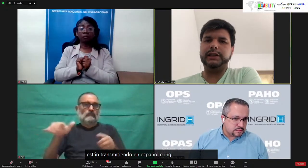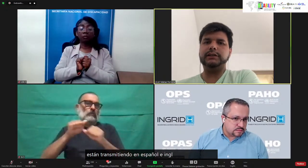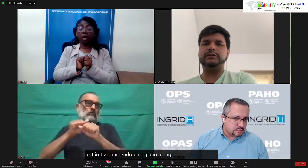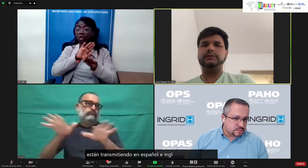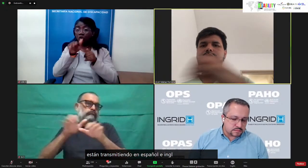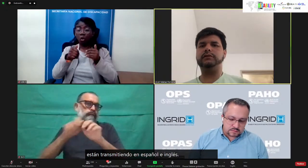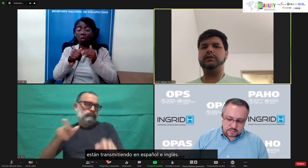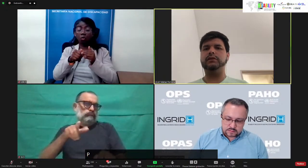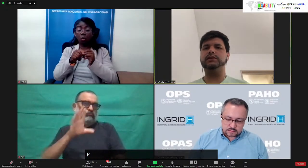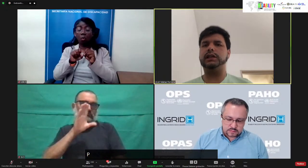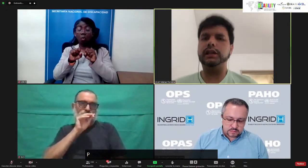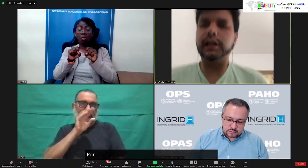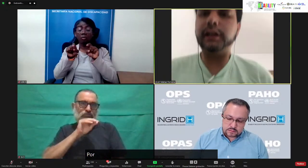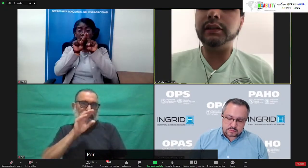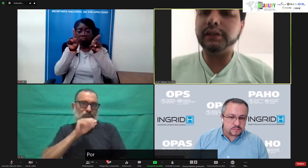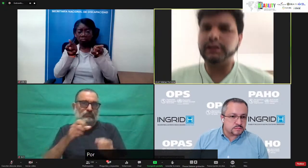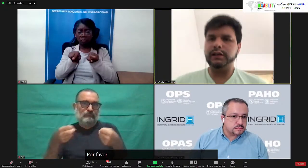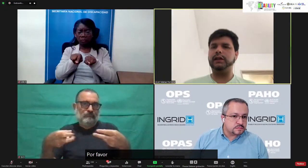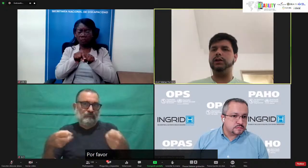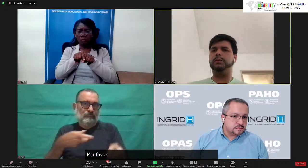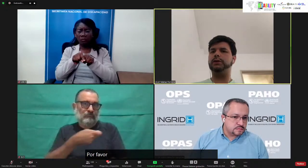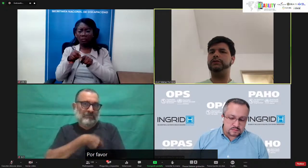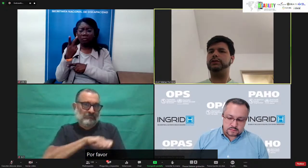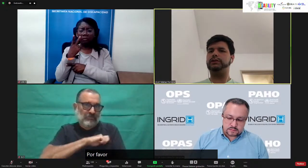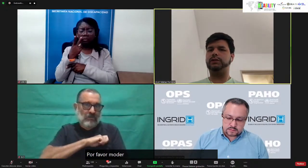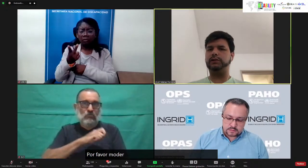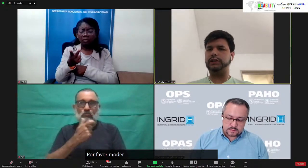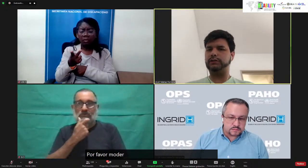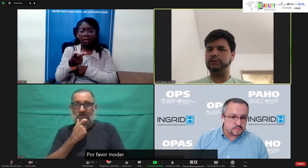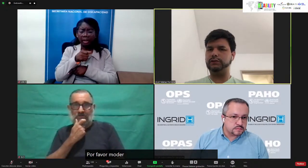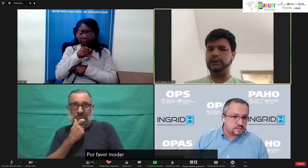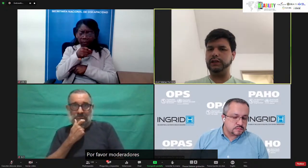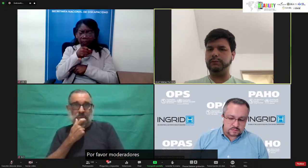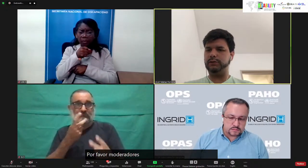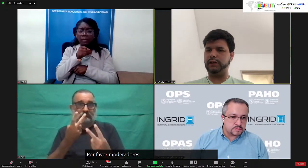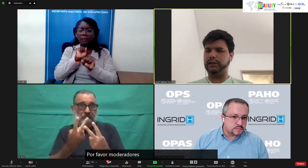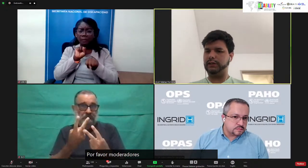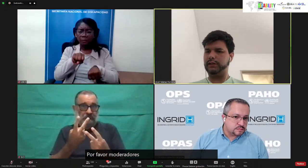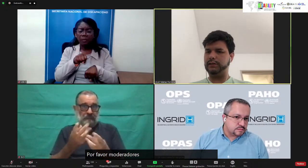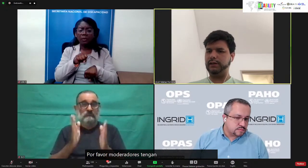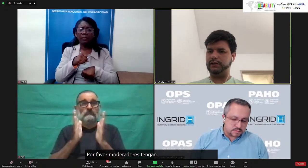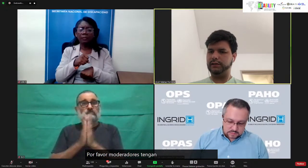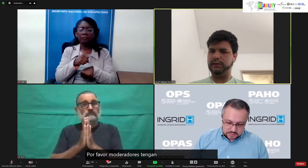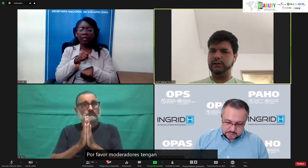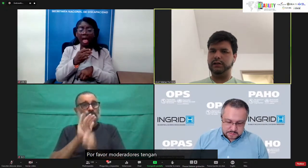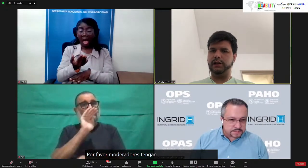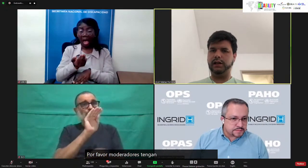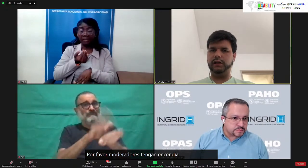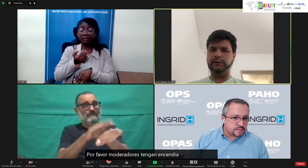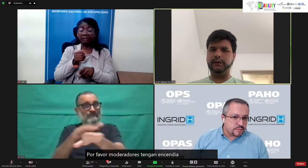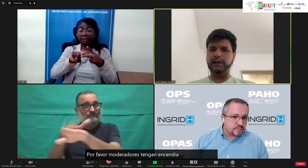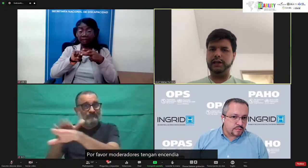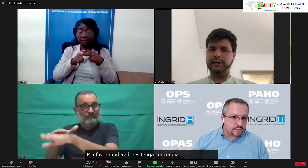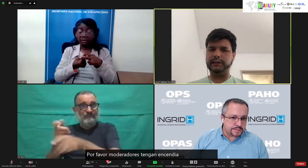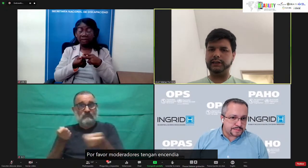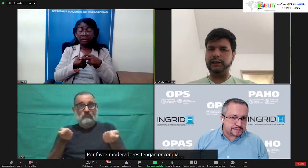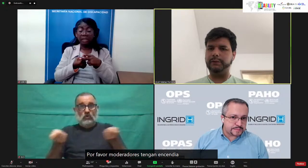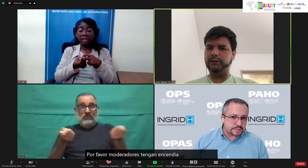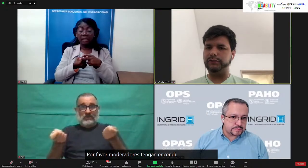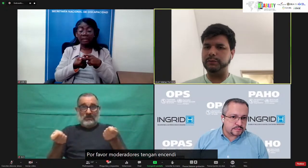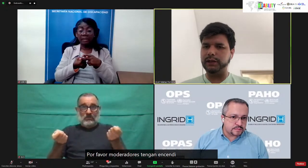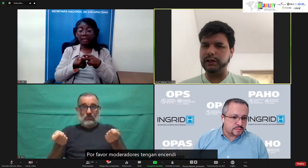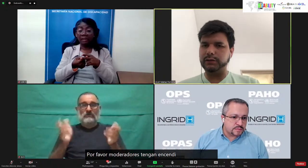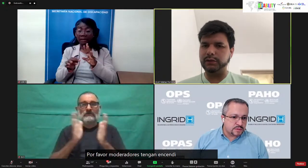to turn on their cameras verified that the microphones are working well it would be